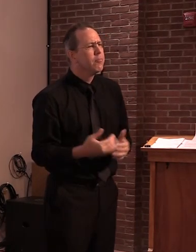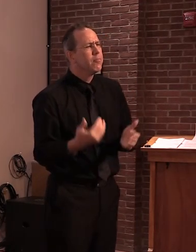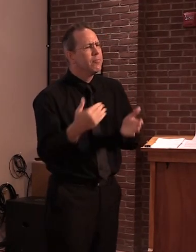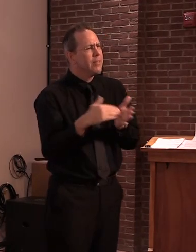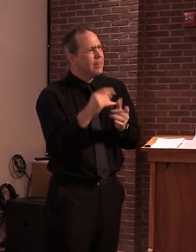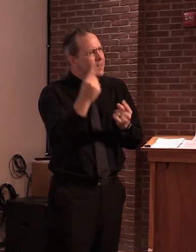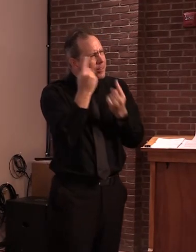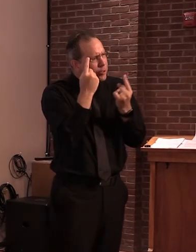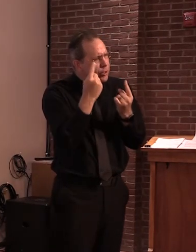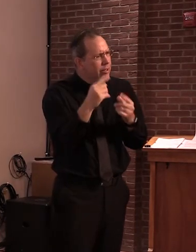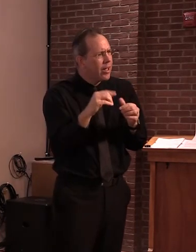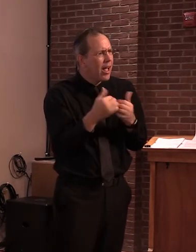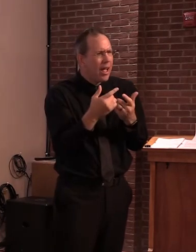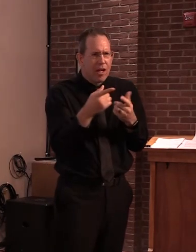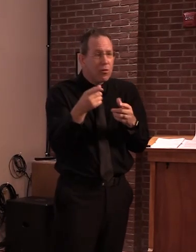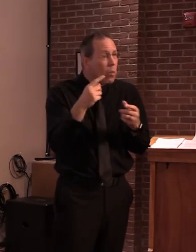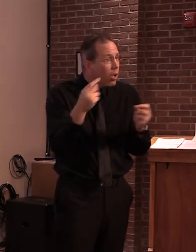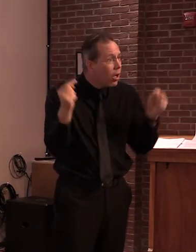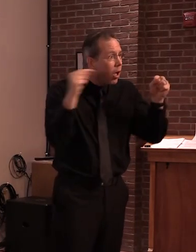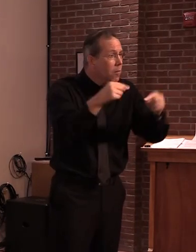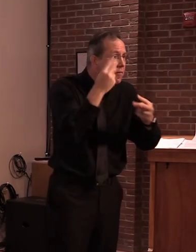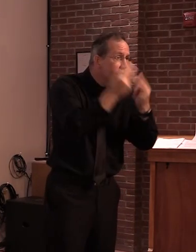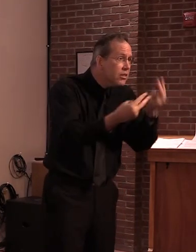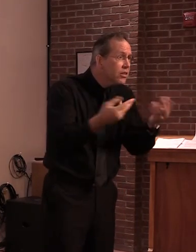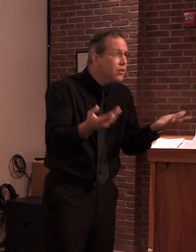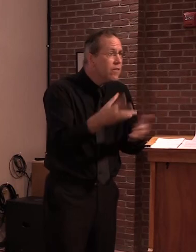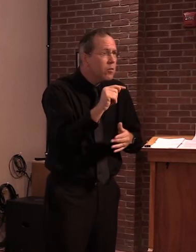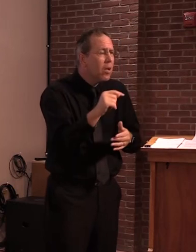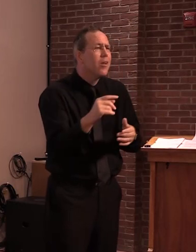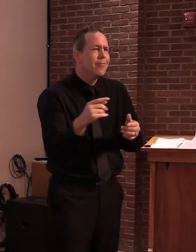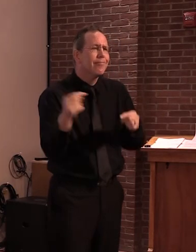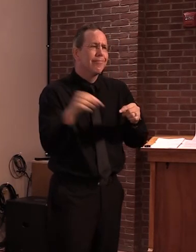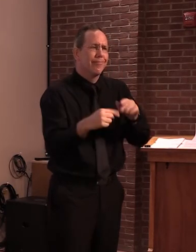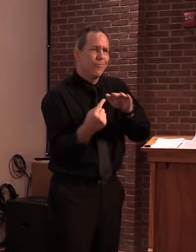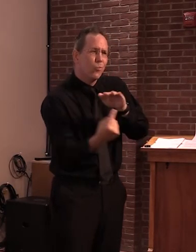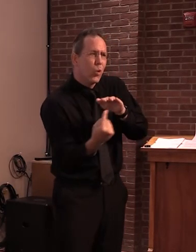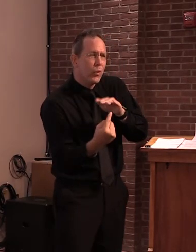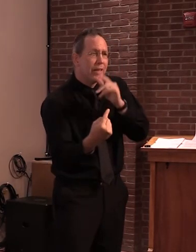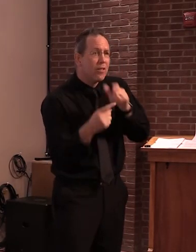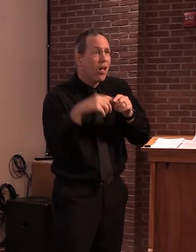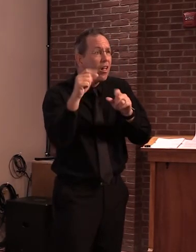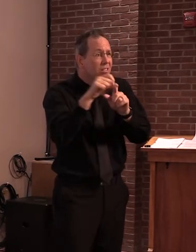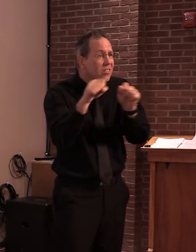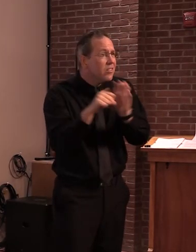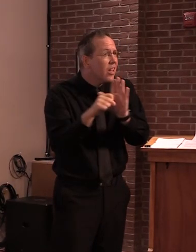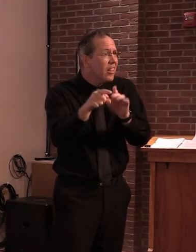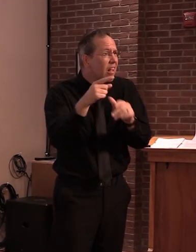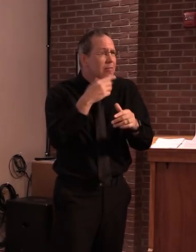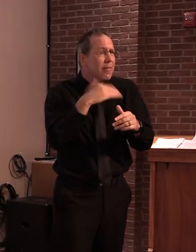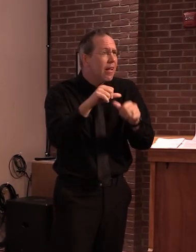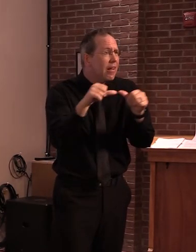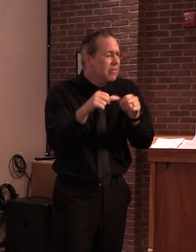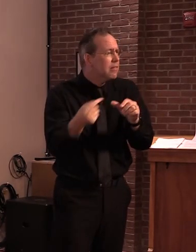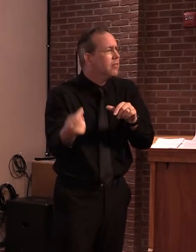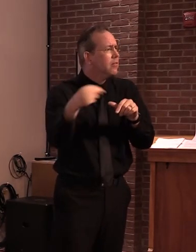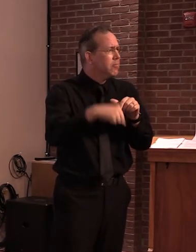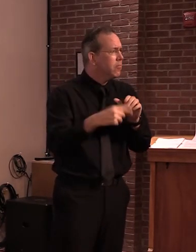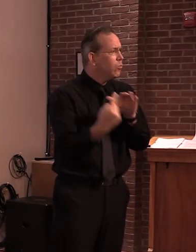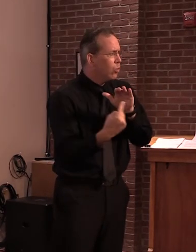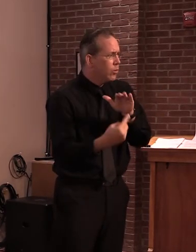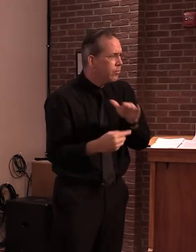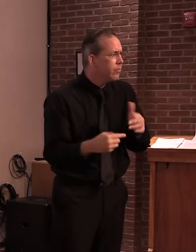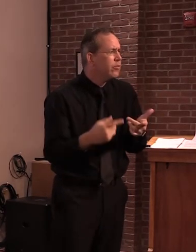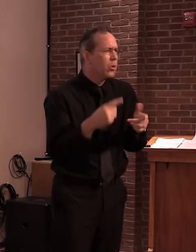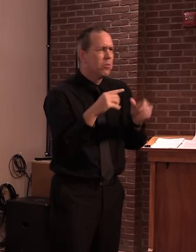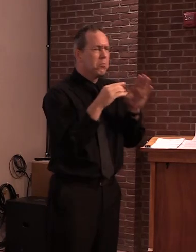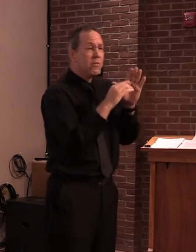we can see these numbers continue to trend down, reflecting an increase in cases that we are seeing in the Mid-Atlantic and the Northeast over